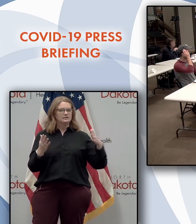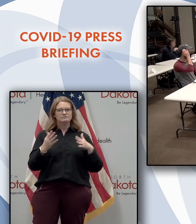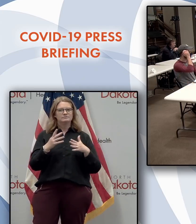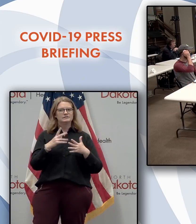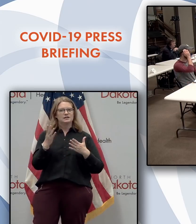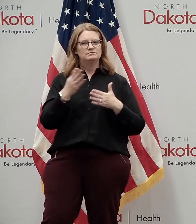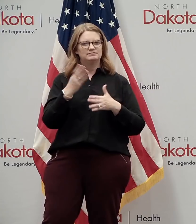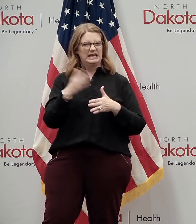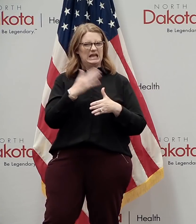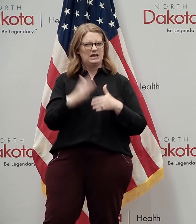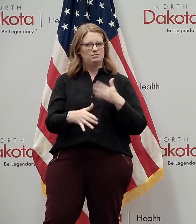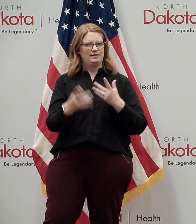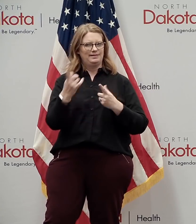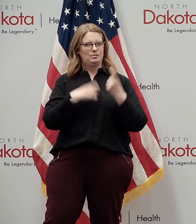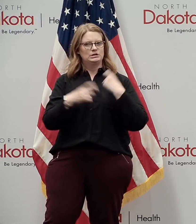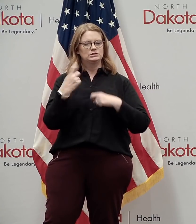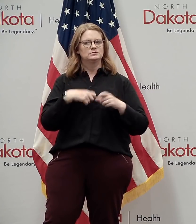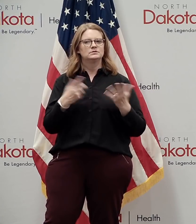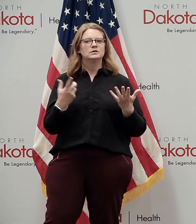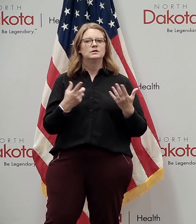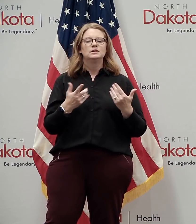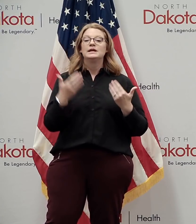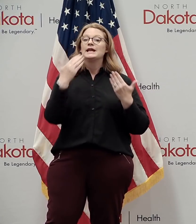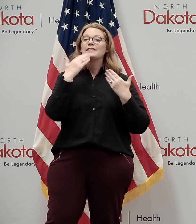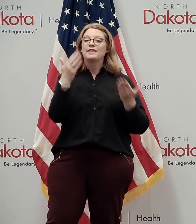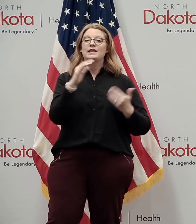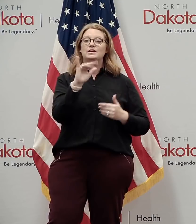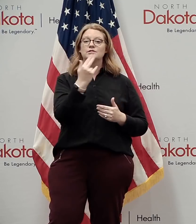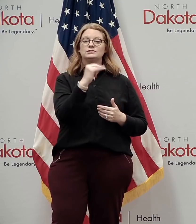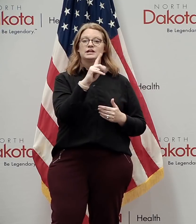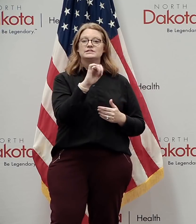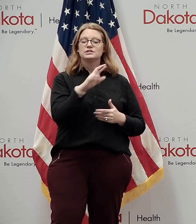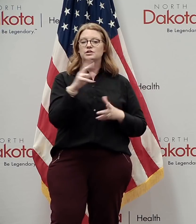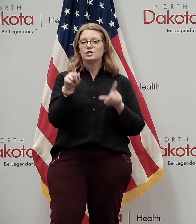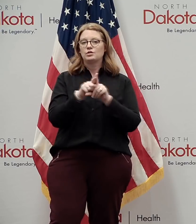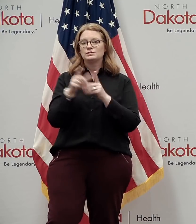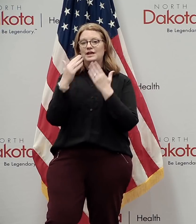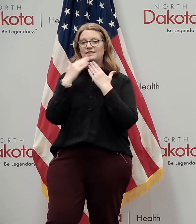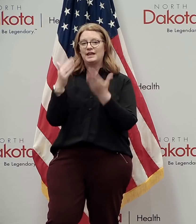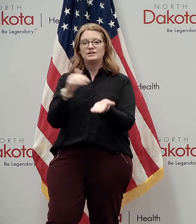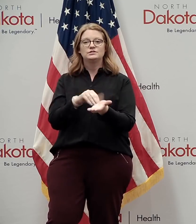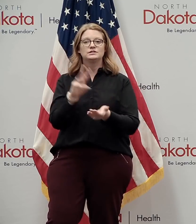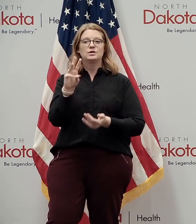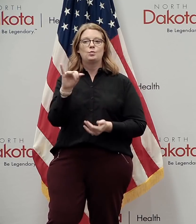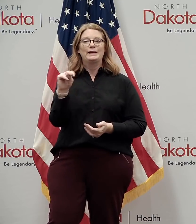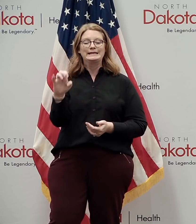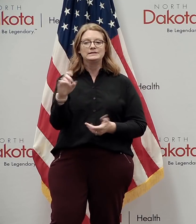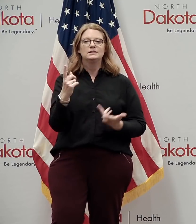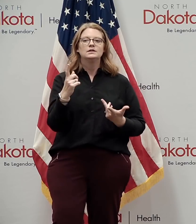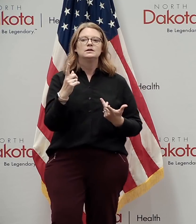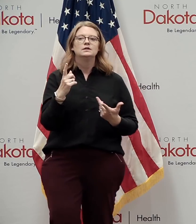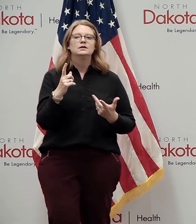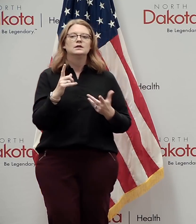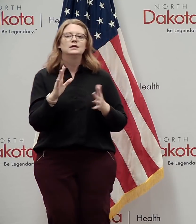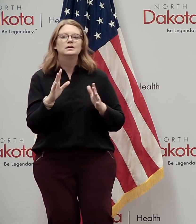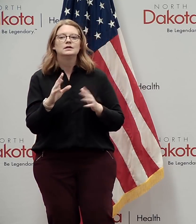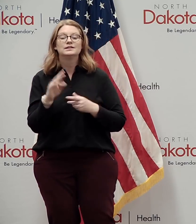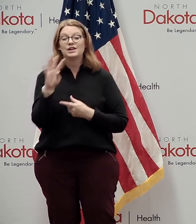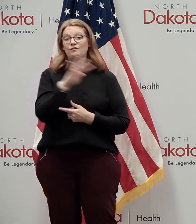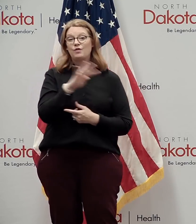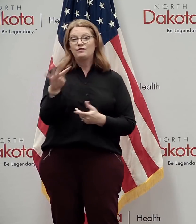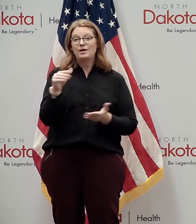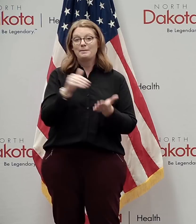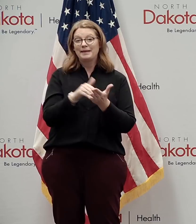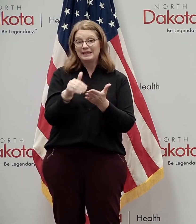questions. But I want to make one thank you, Chancellor, and thank you, Dr. Wynne. One clarifying comment on the $44